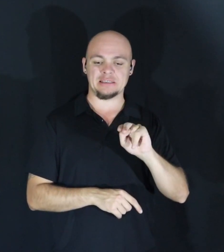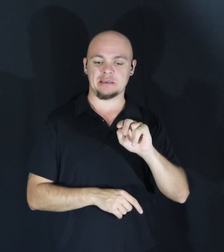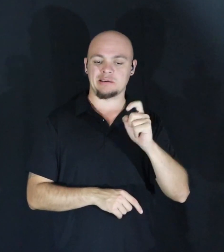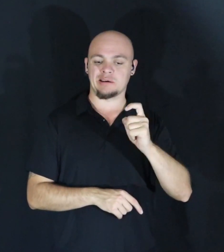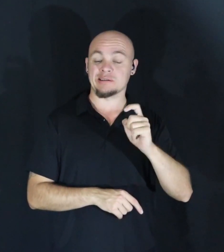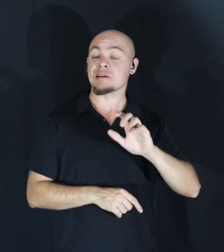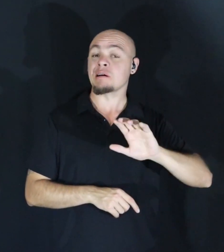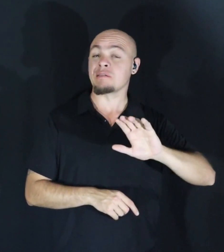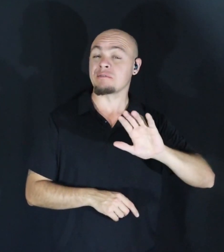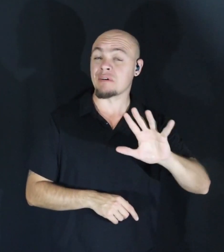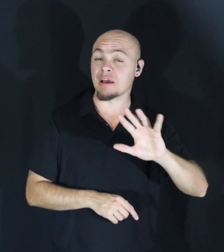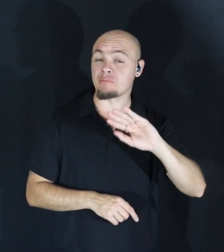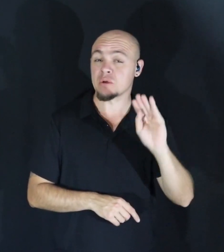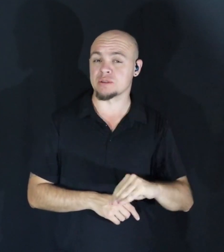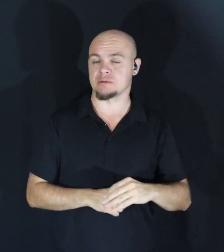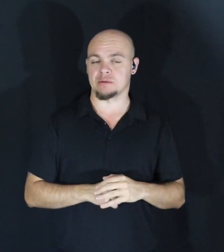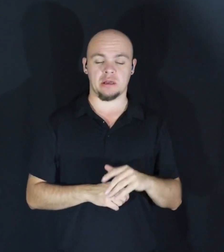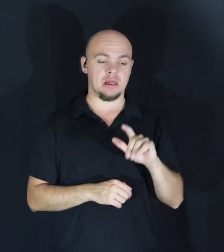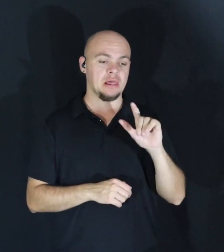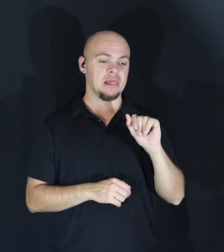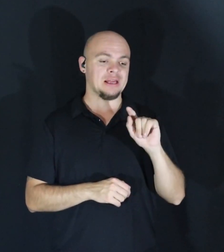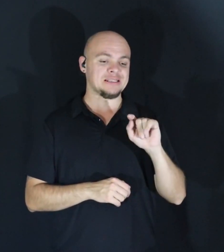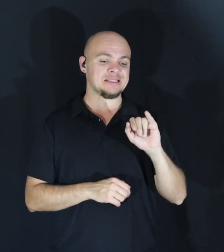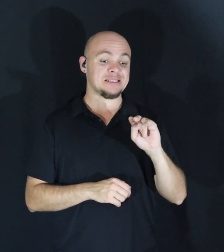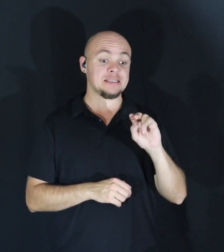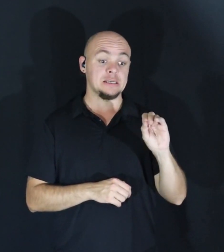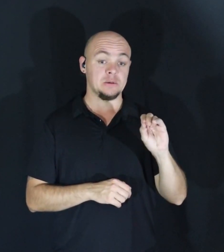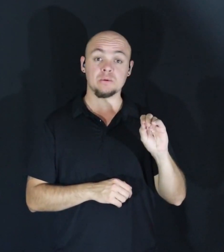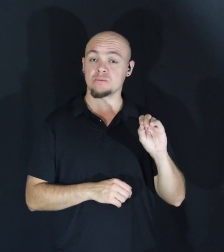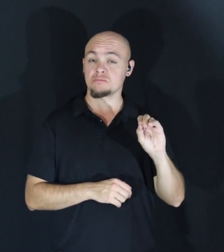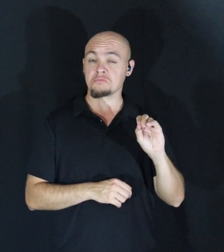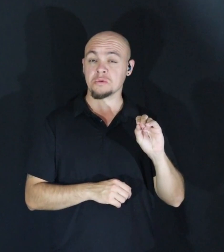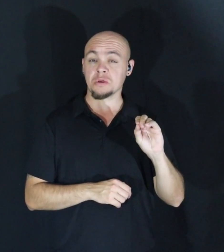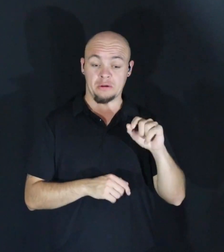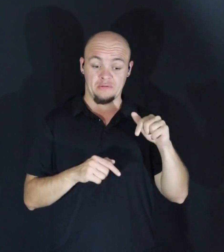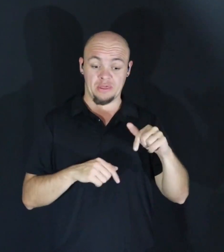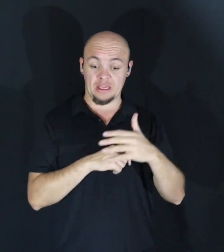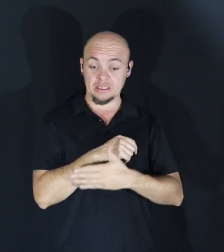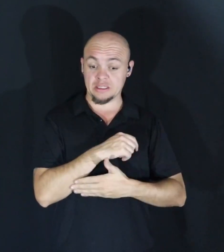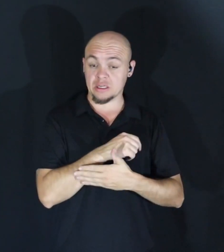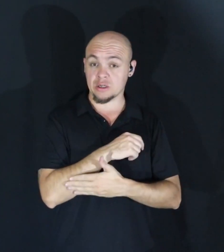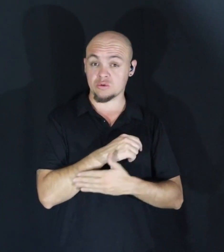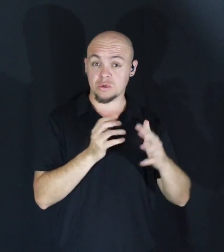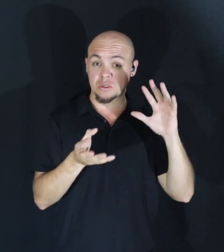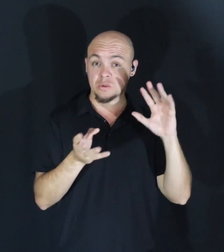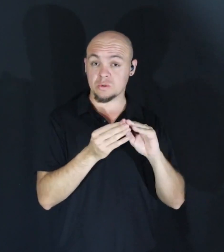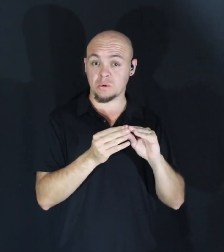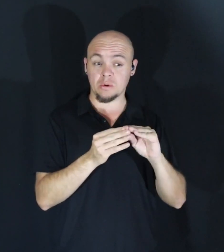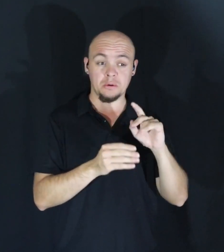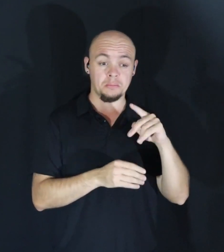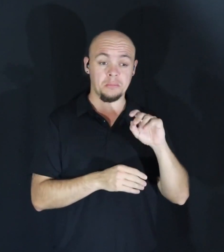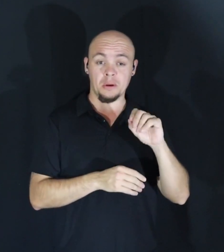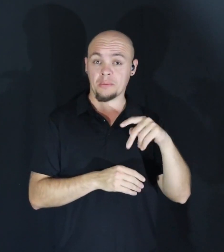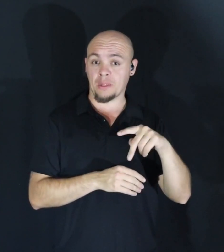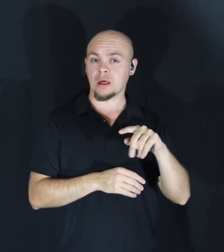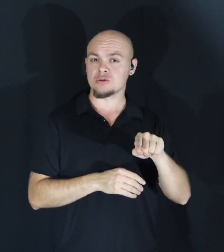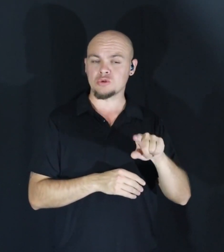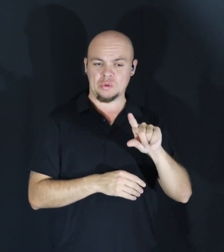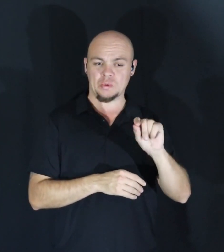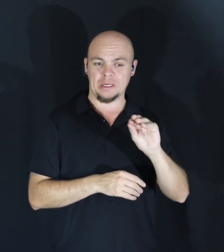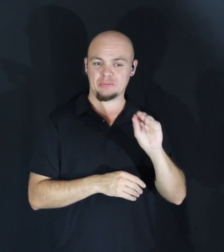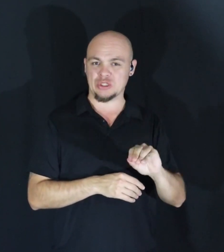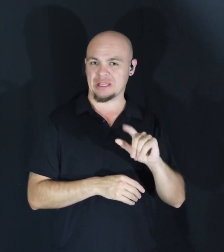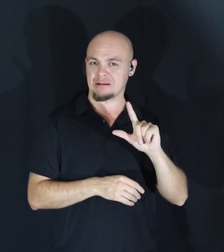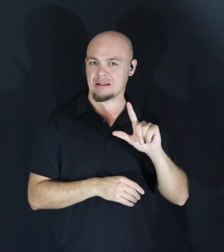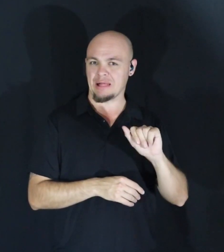5%, when Latinos make up almost 20% of this country's total population. To me, that